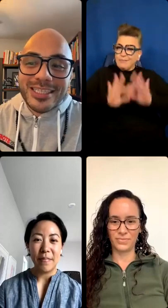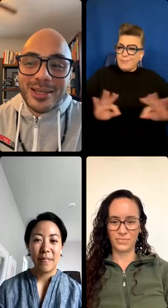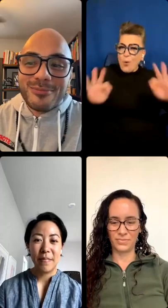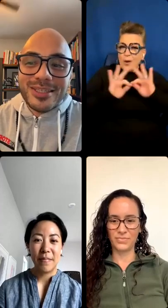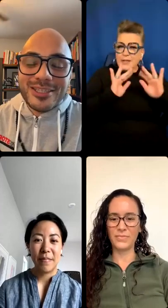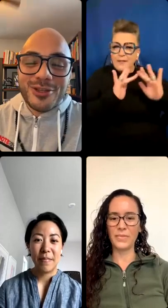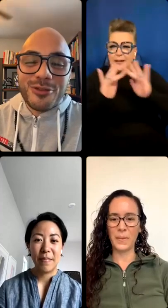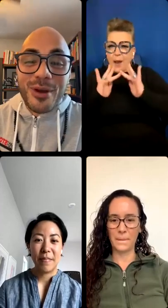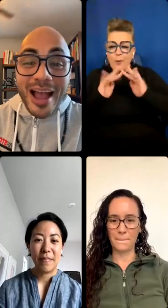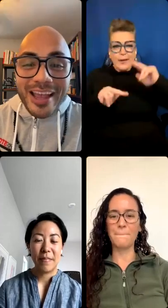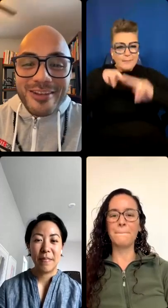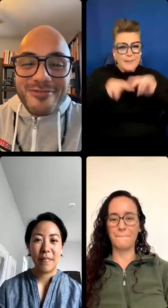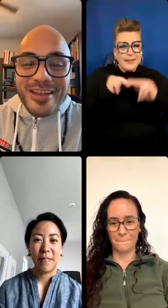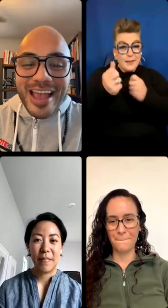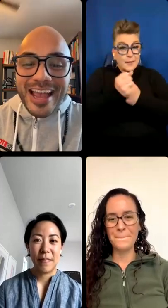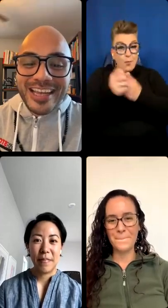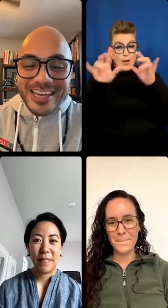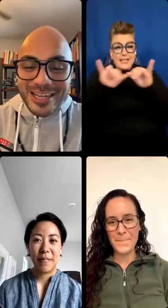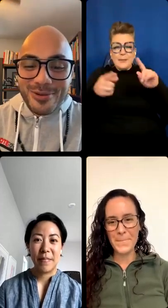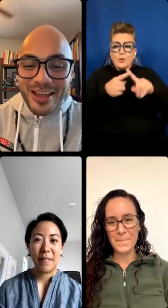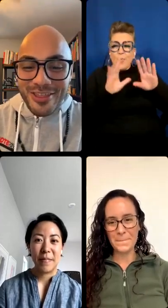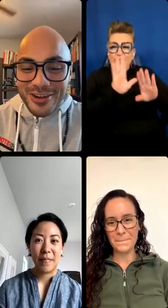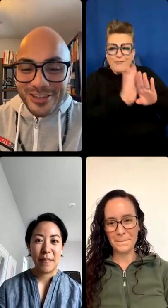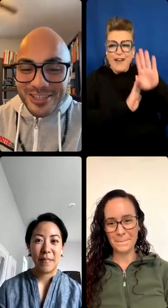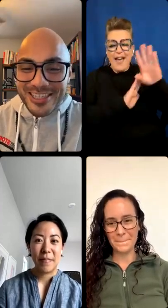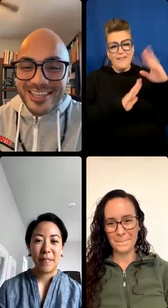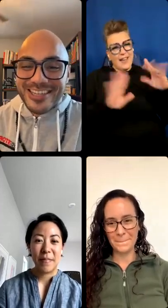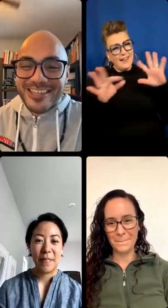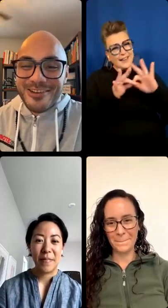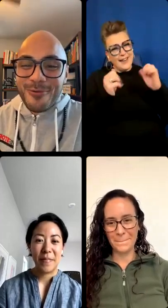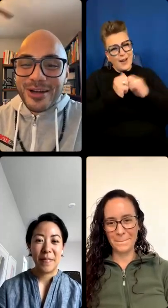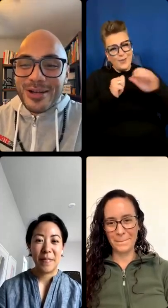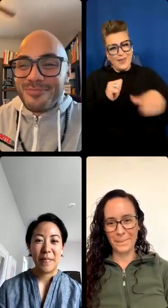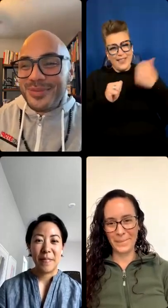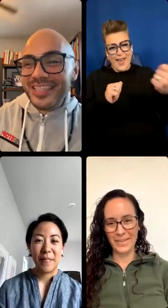support systems to thrive and connect with others.